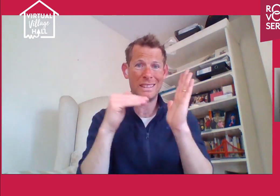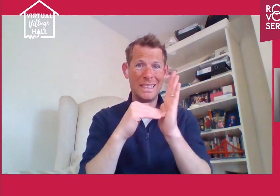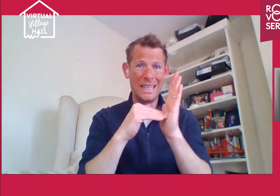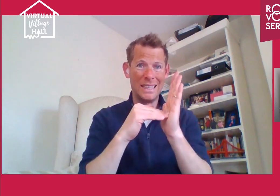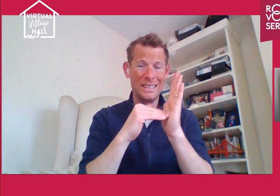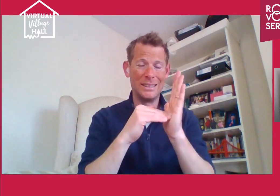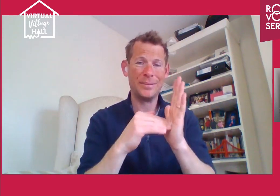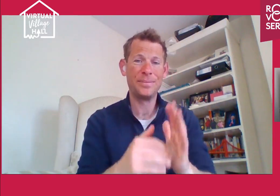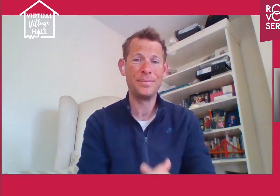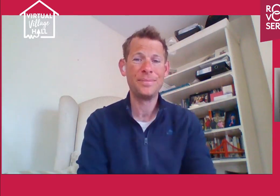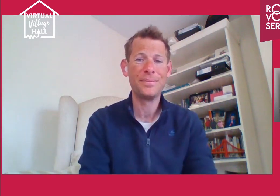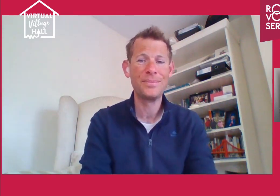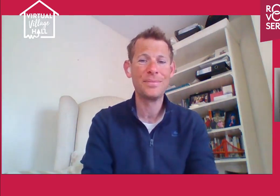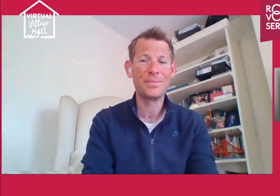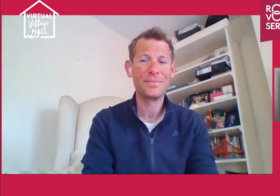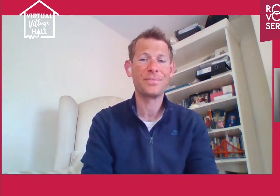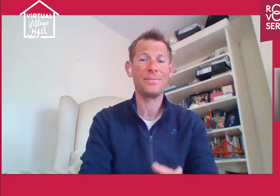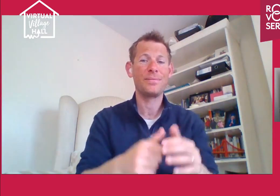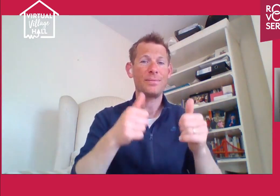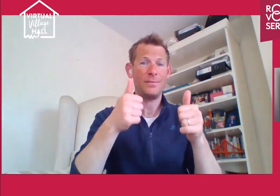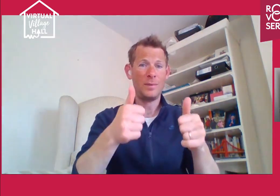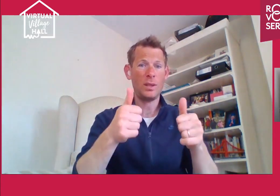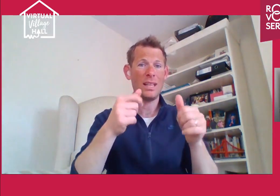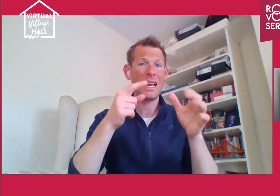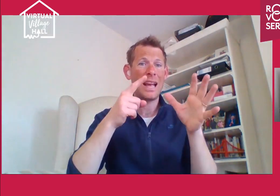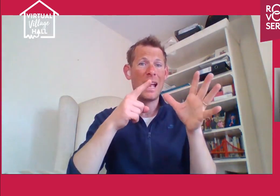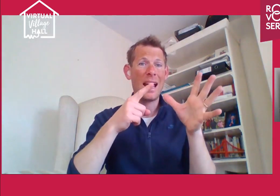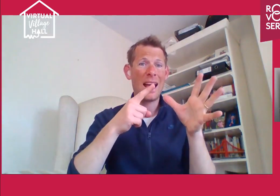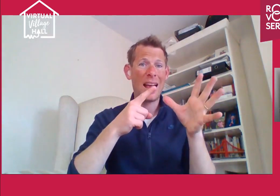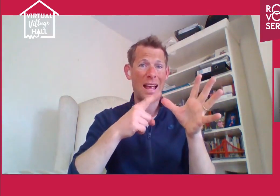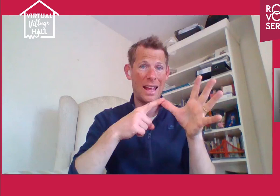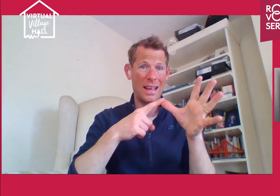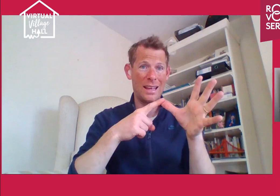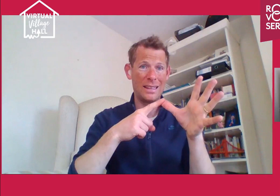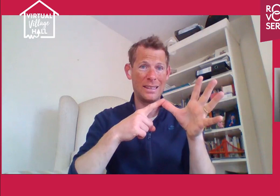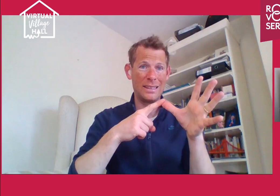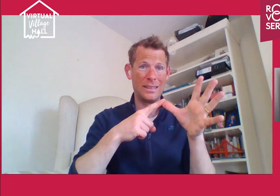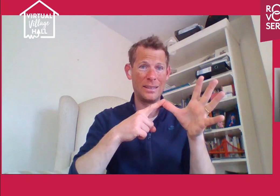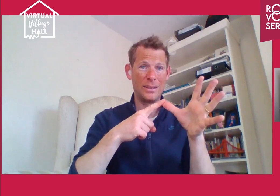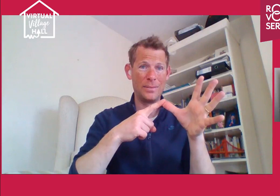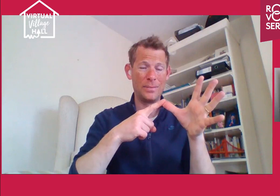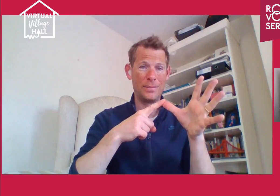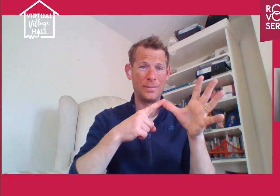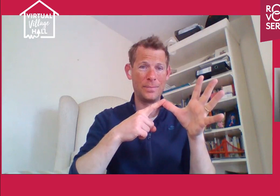So I'm going to teach you today from A right through to Z. A,